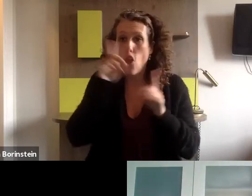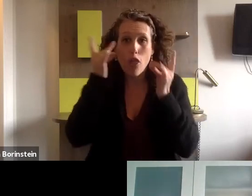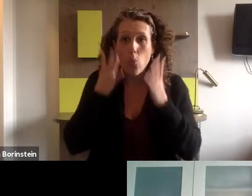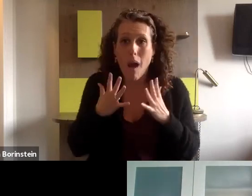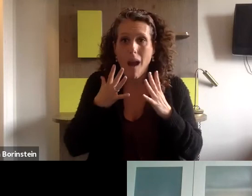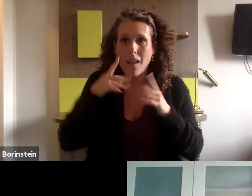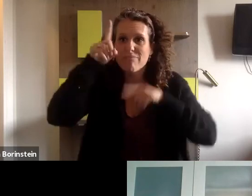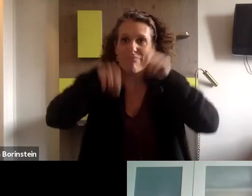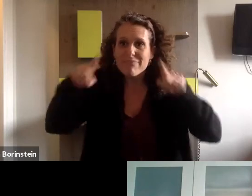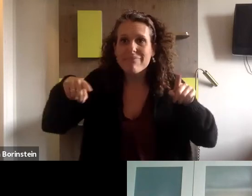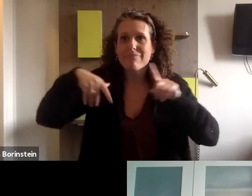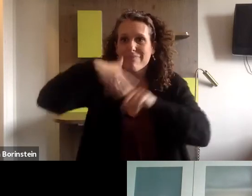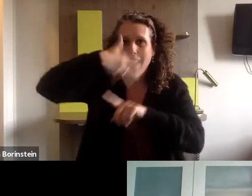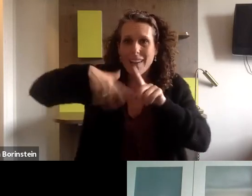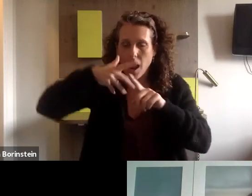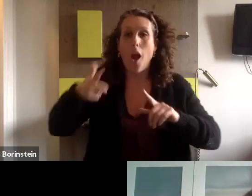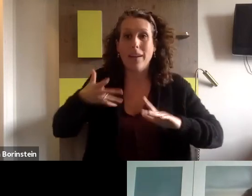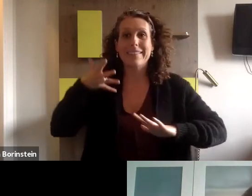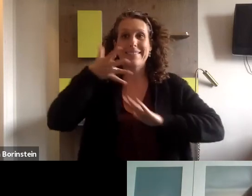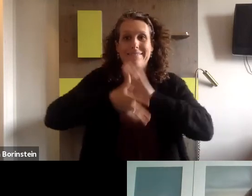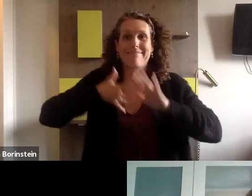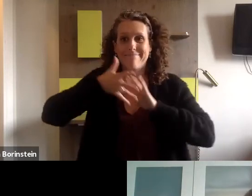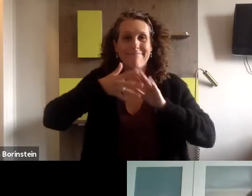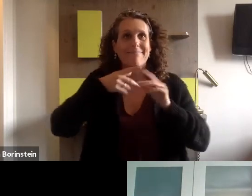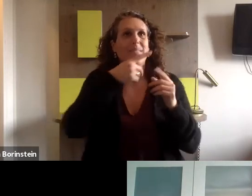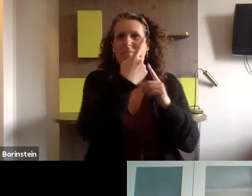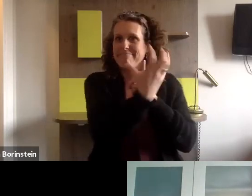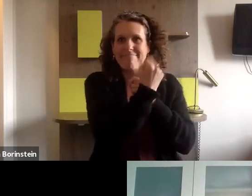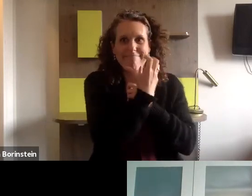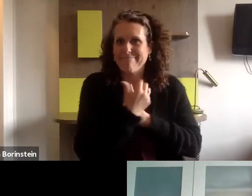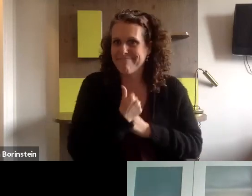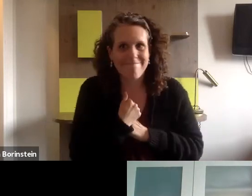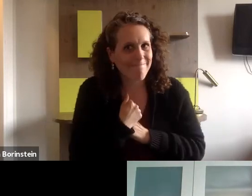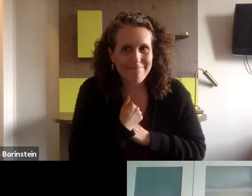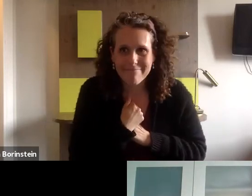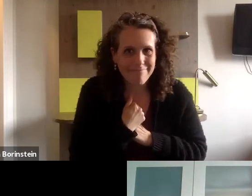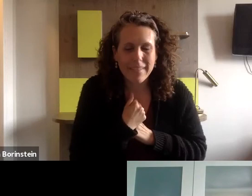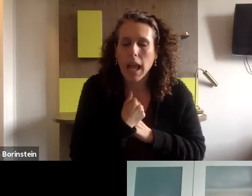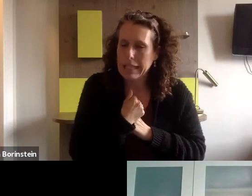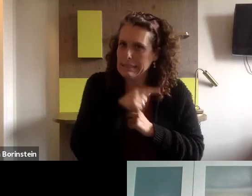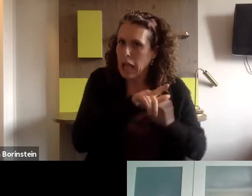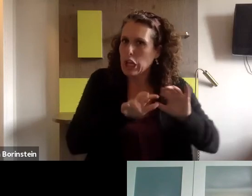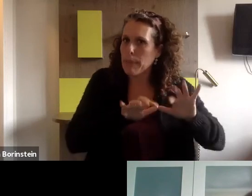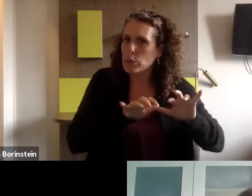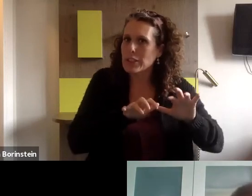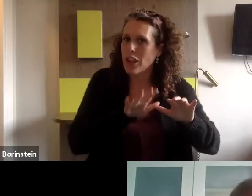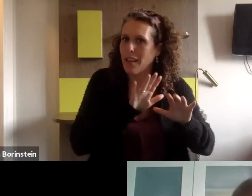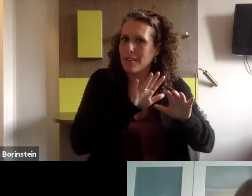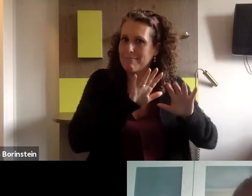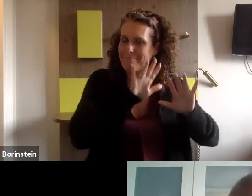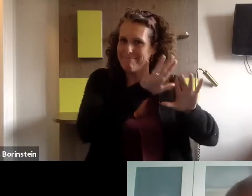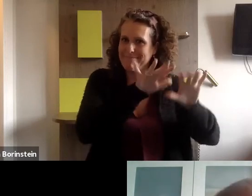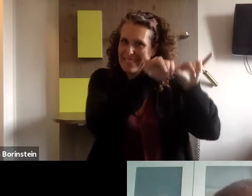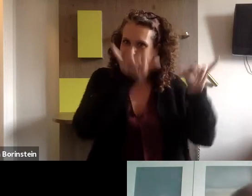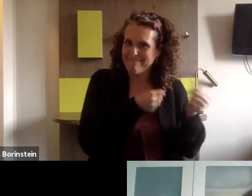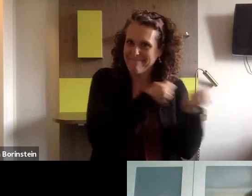So there's a computational bias here. So that's interesting. Okay. have you experienced anything like